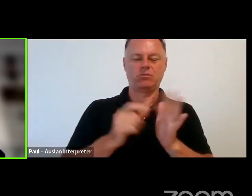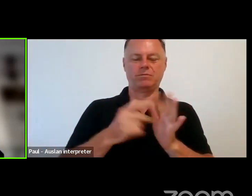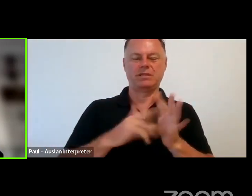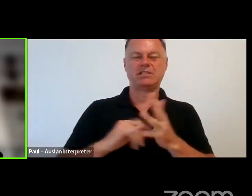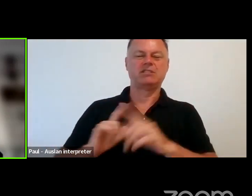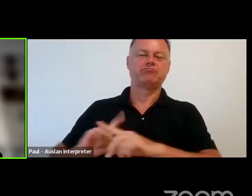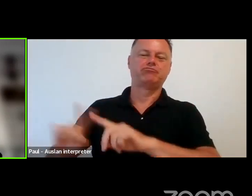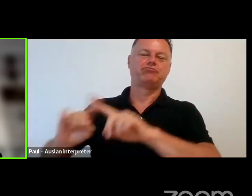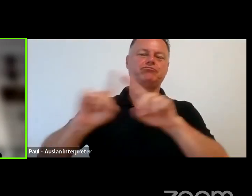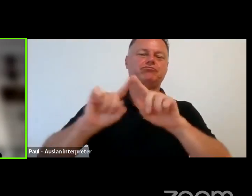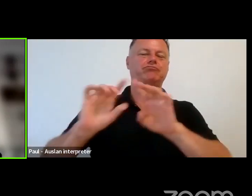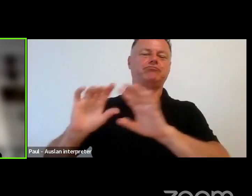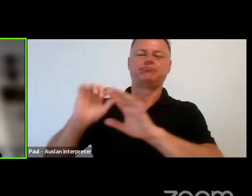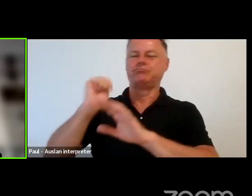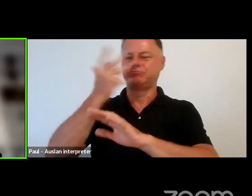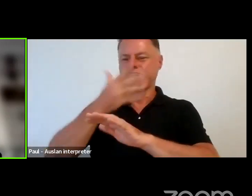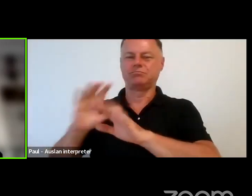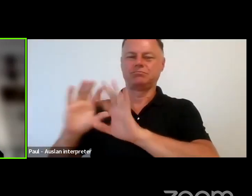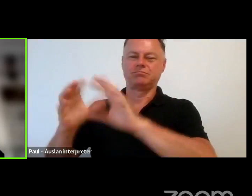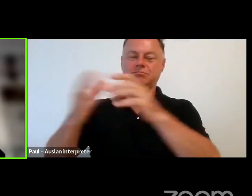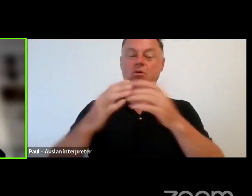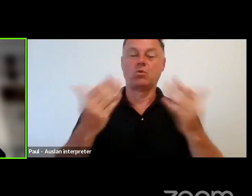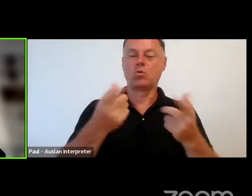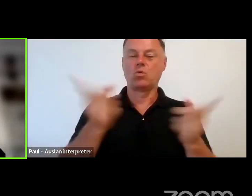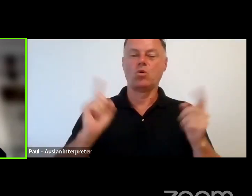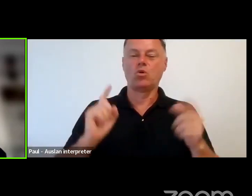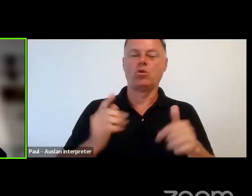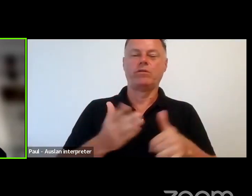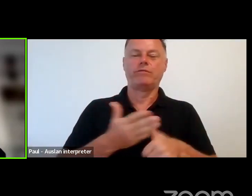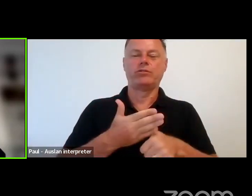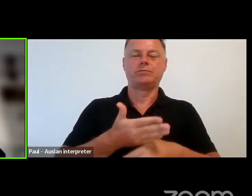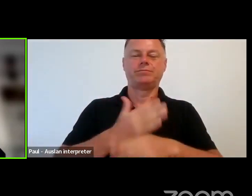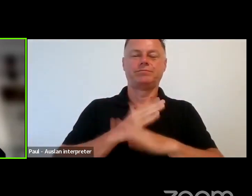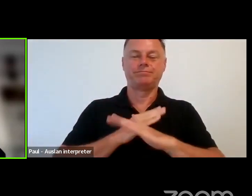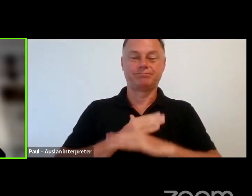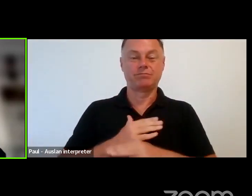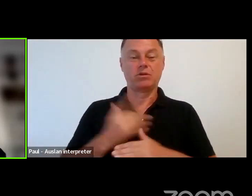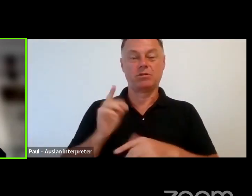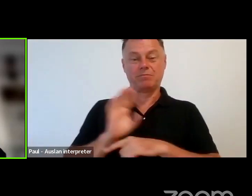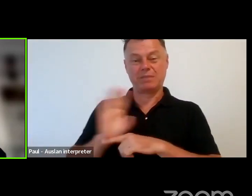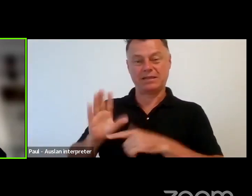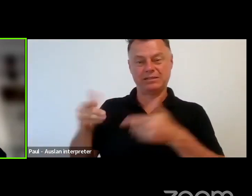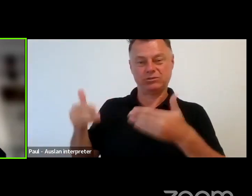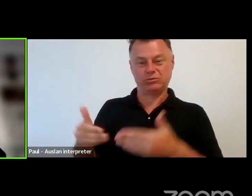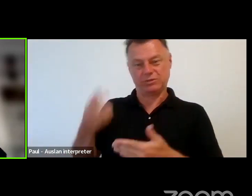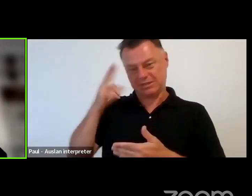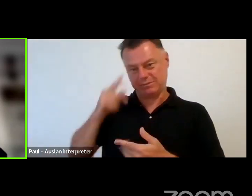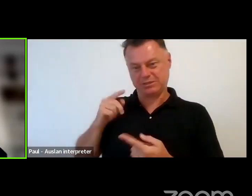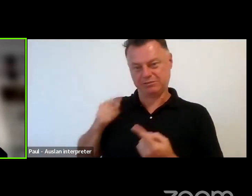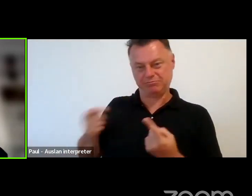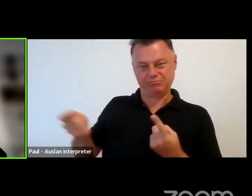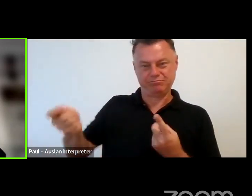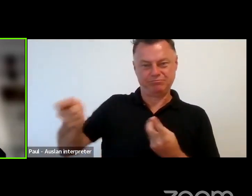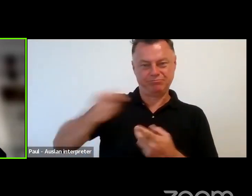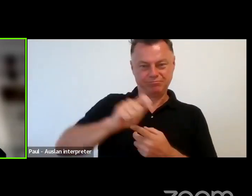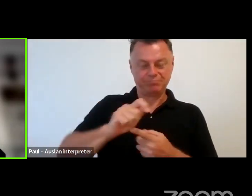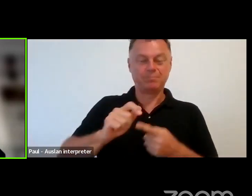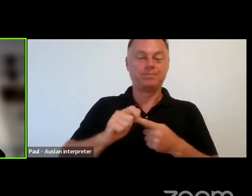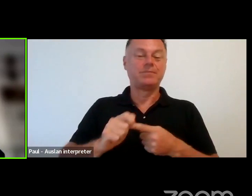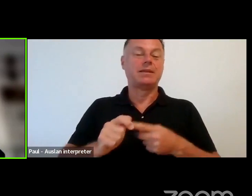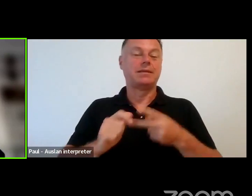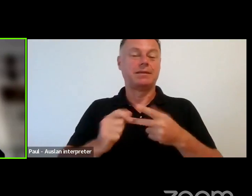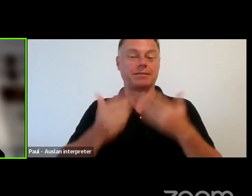Nations people here tonight. I'd like to introduce the panel and also say thank you to